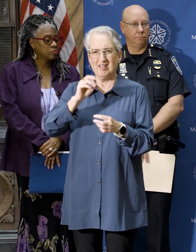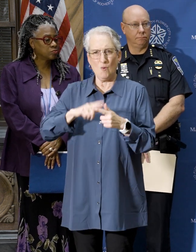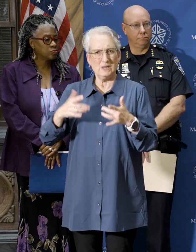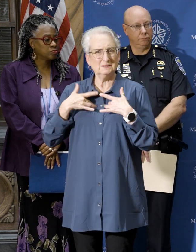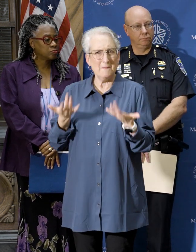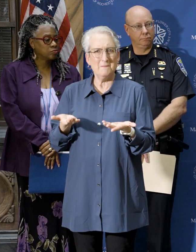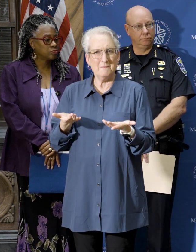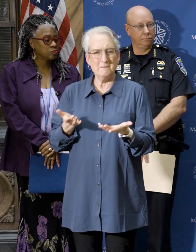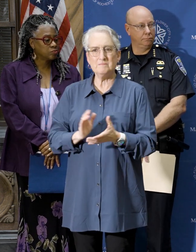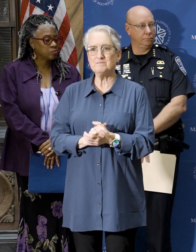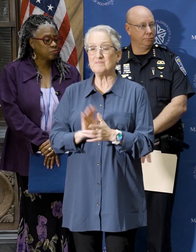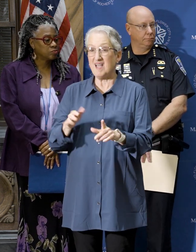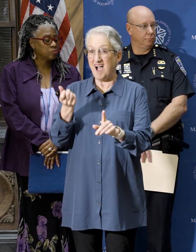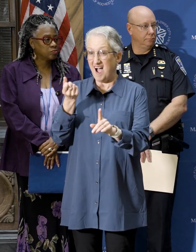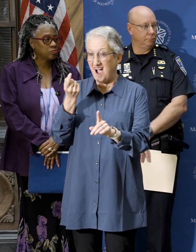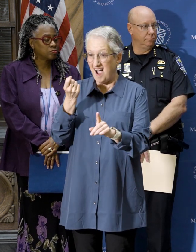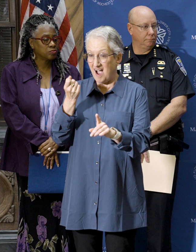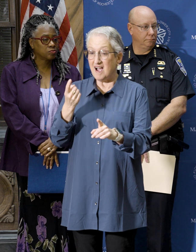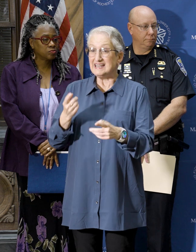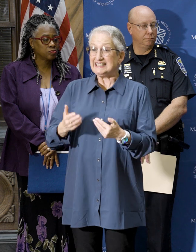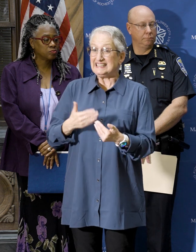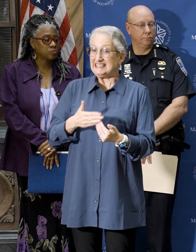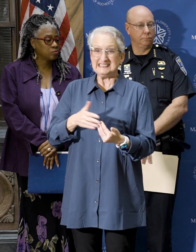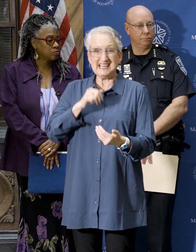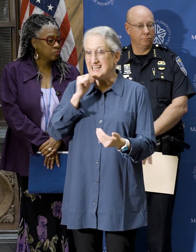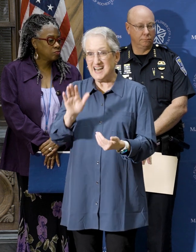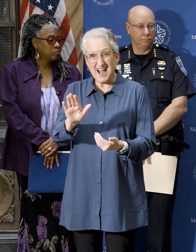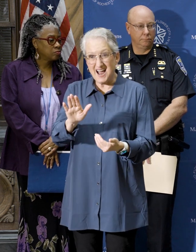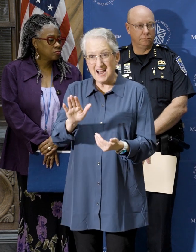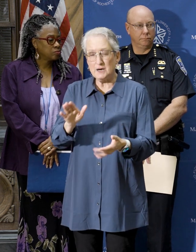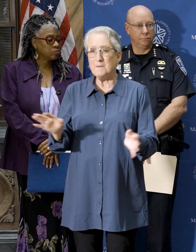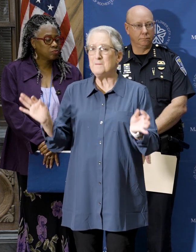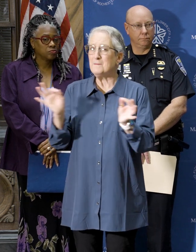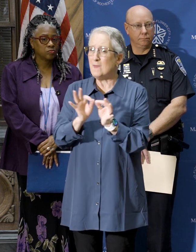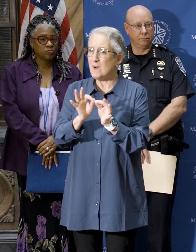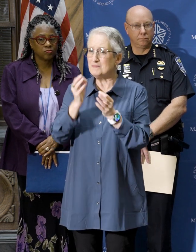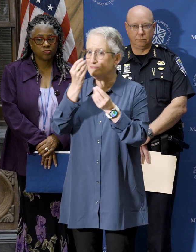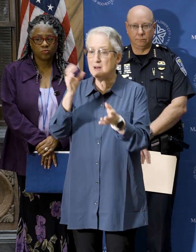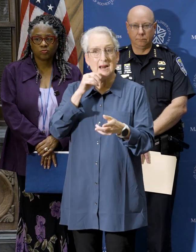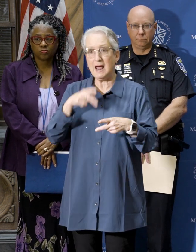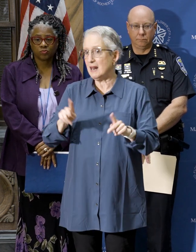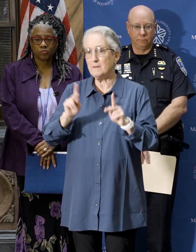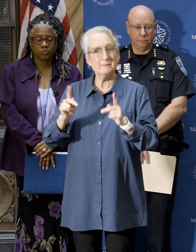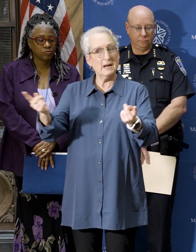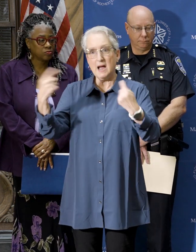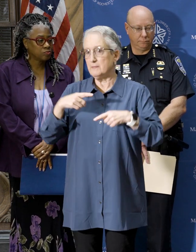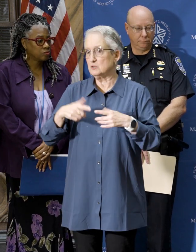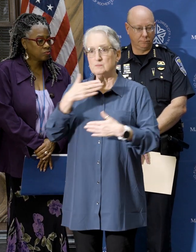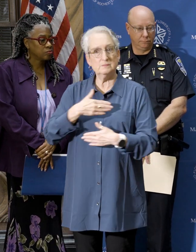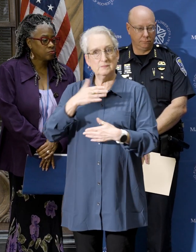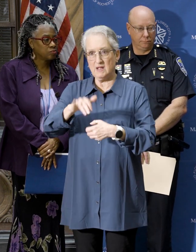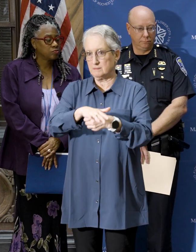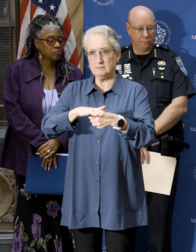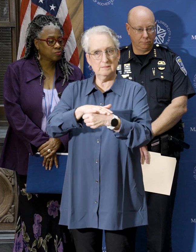it's important because we have to send the message that we're not going to have people coming to our entertainment districts cutting up. We just can't have it. So with that,